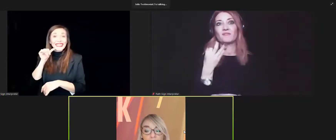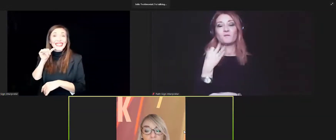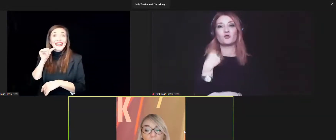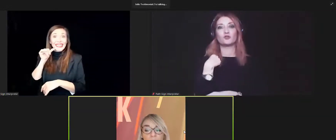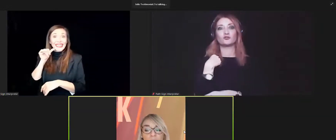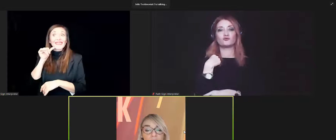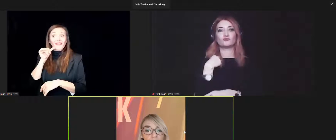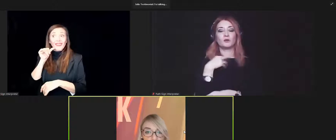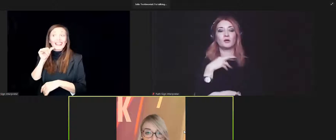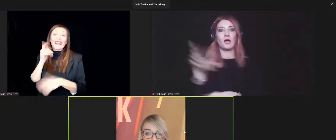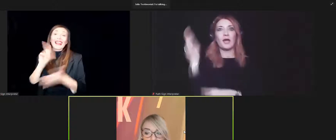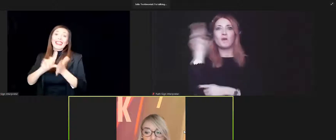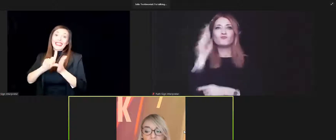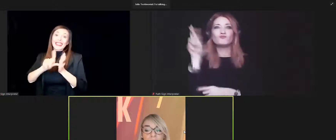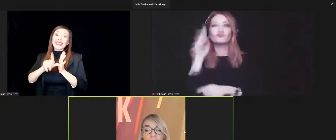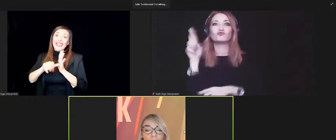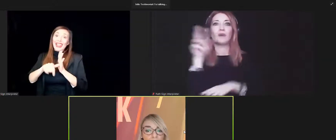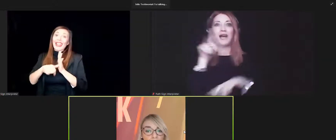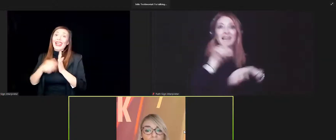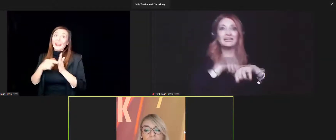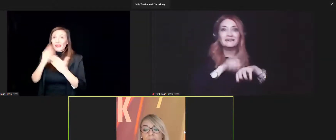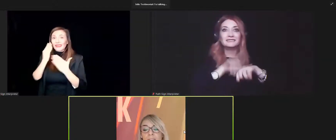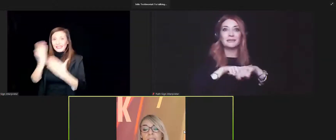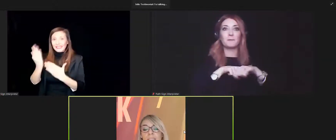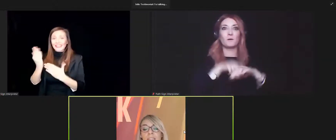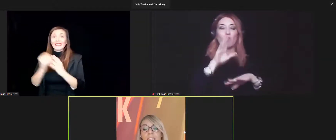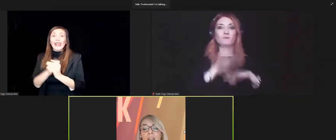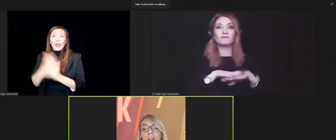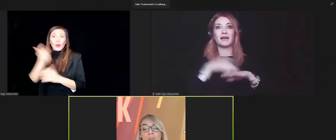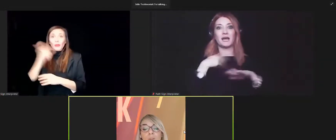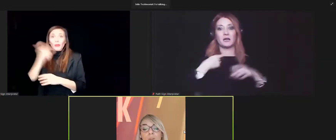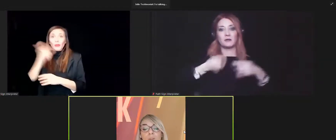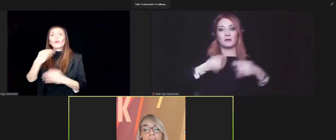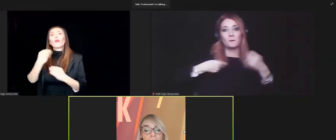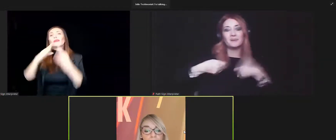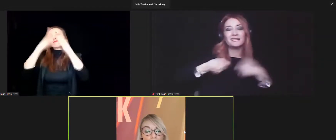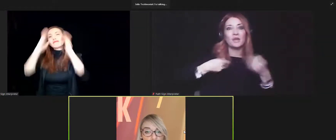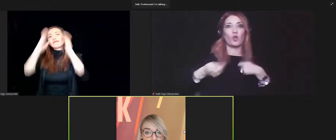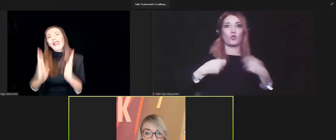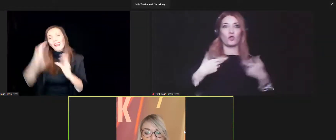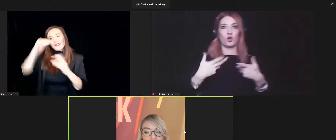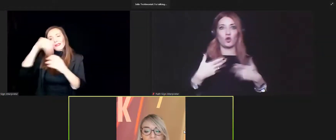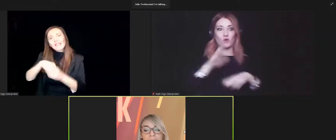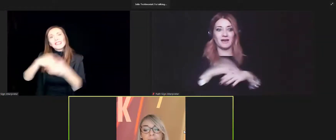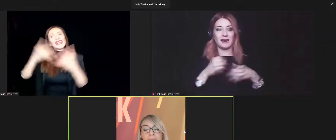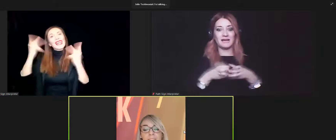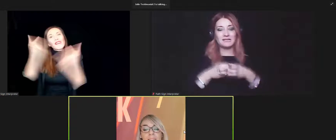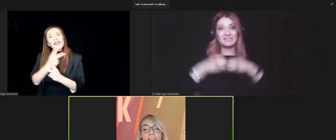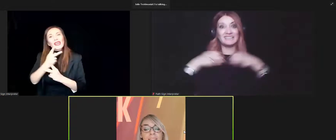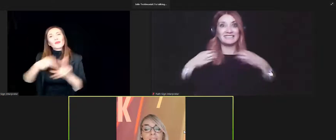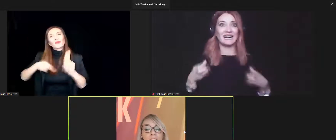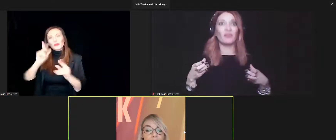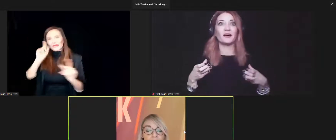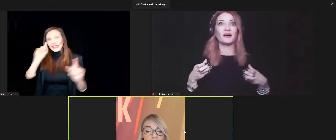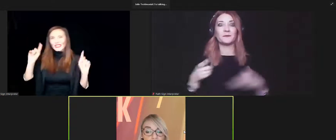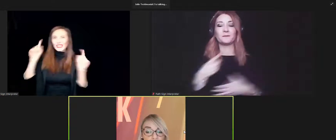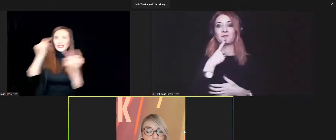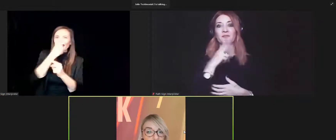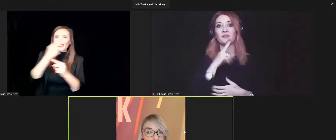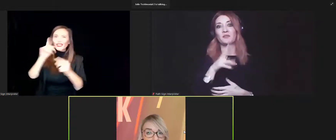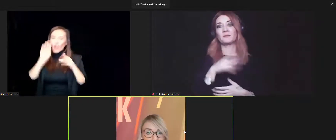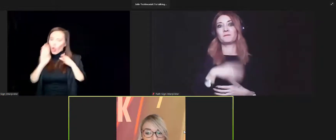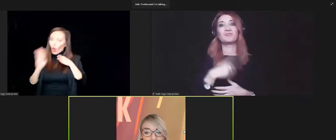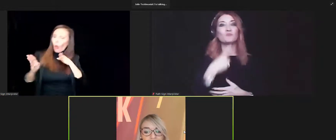have to be more conscientious than others. You have to be more applied and not to give into